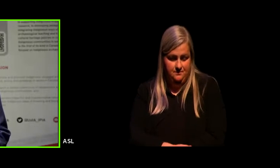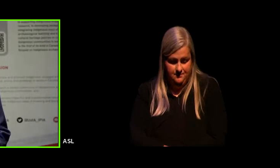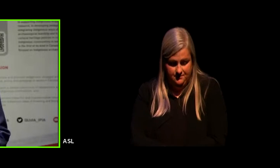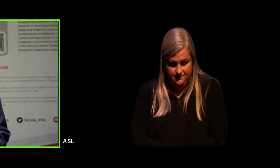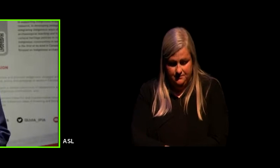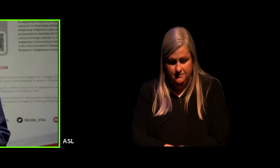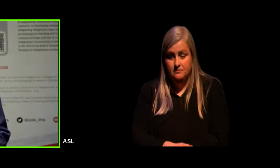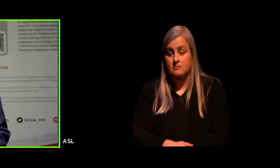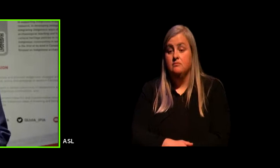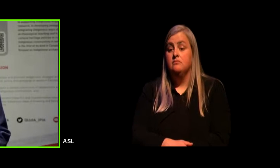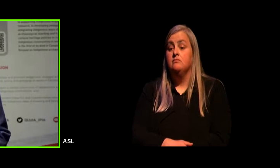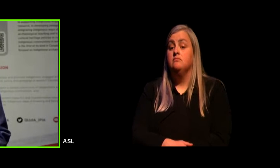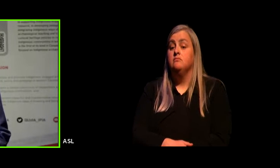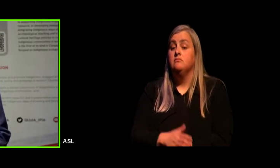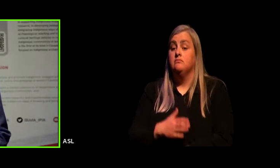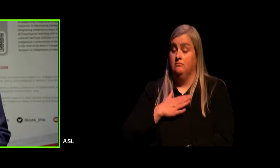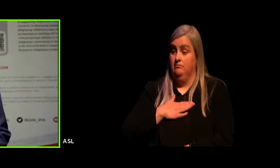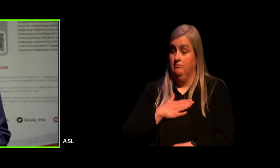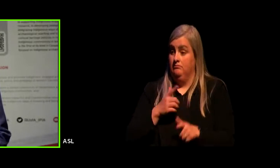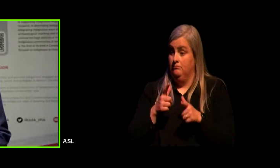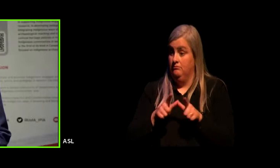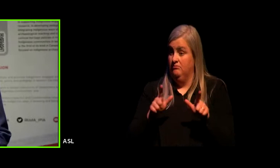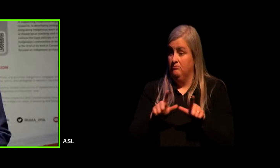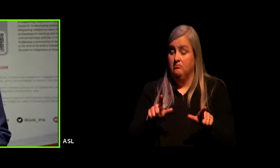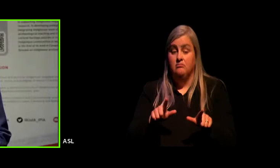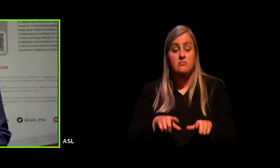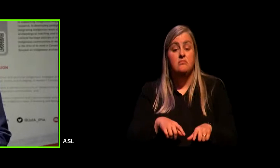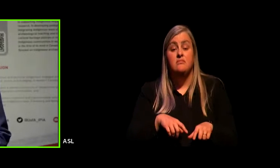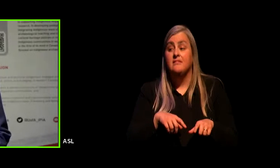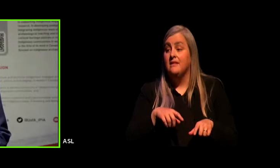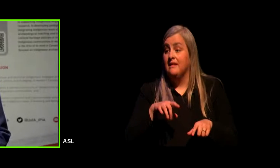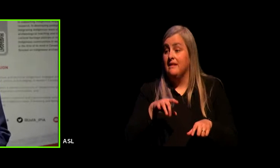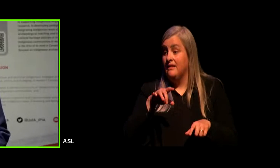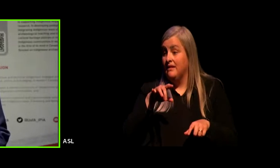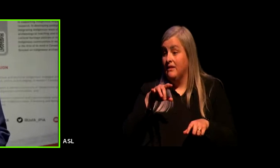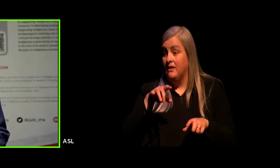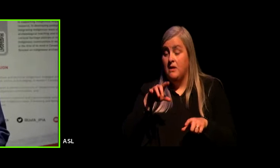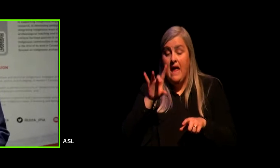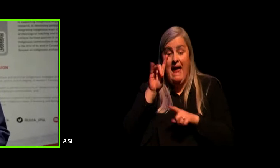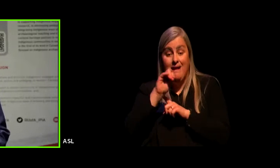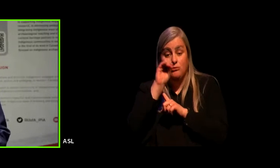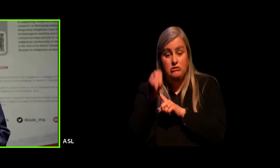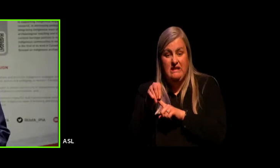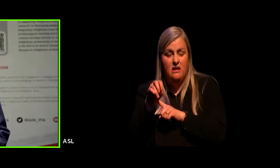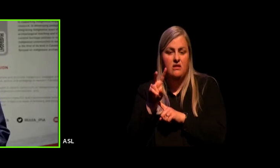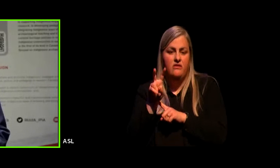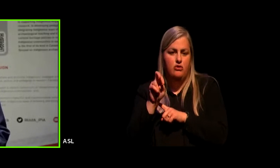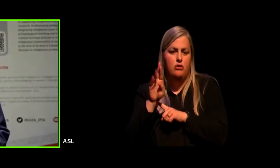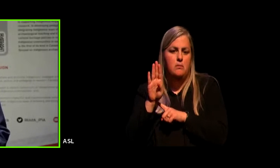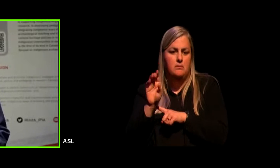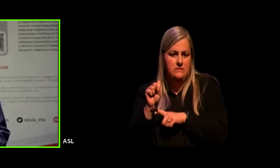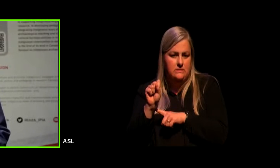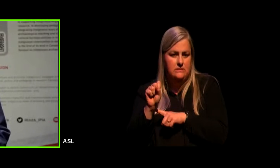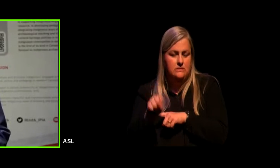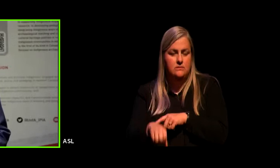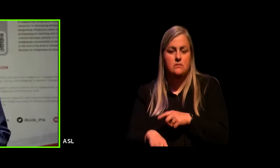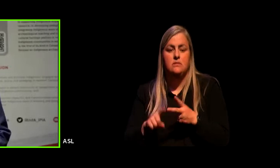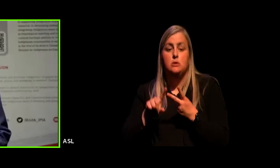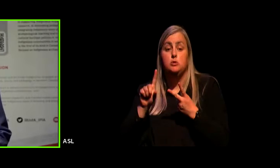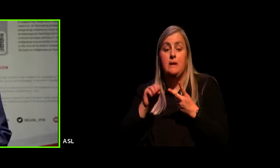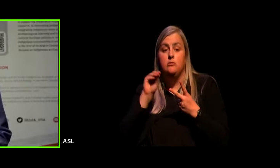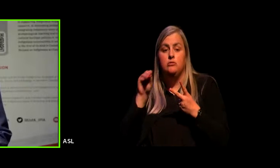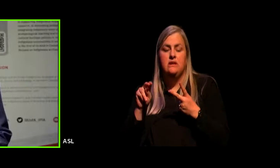80% of the words are verbs and 20% are nouns. It's the same thing with Michif, but the